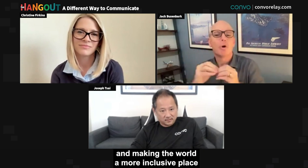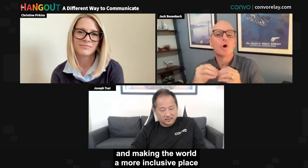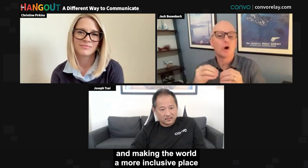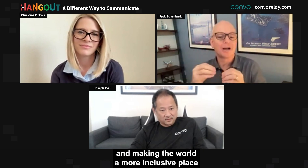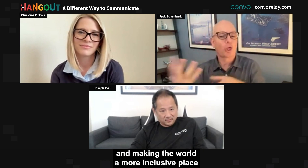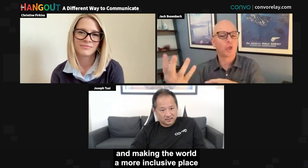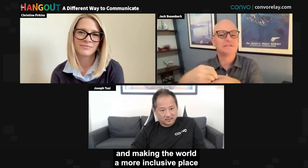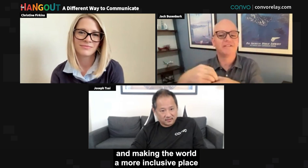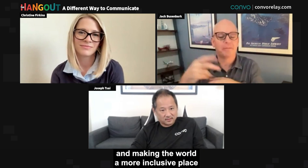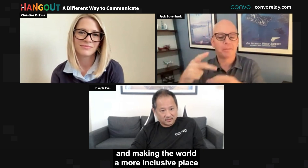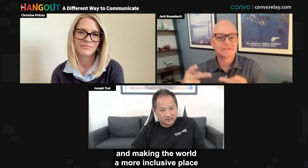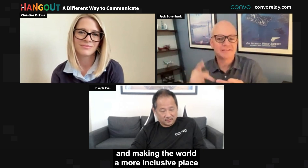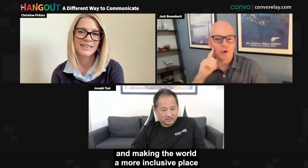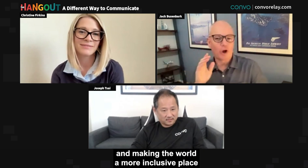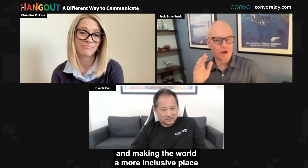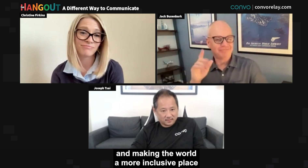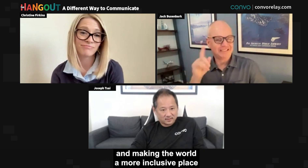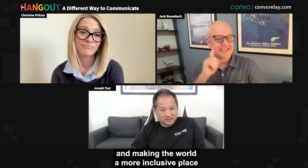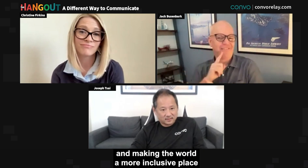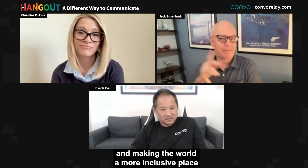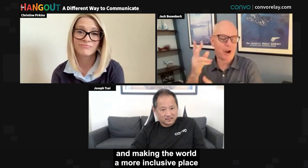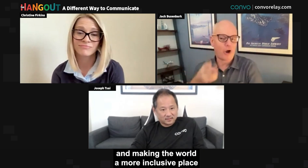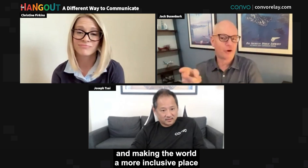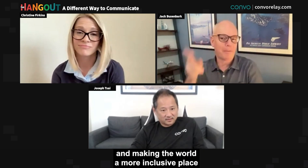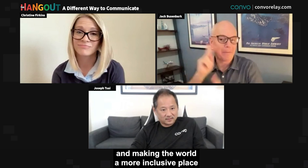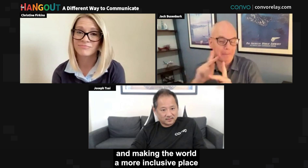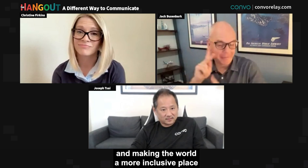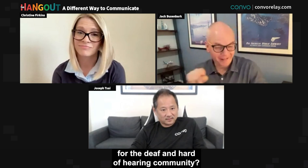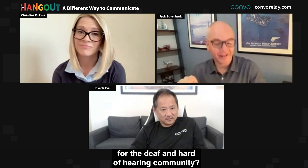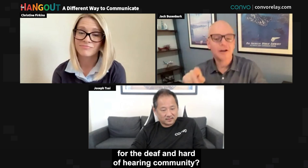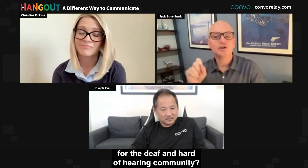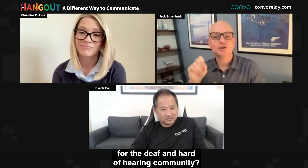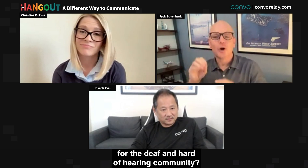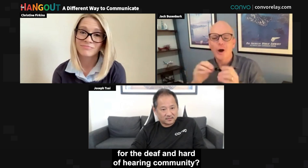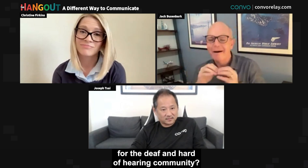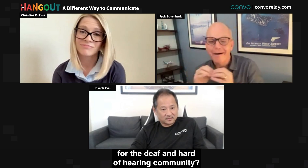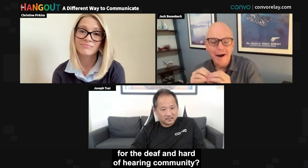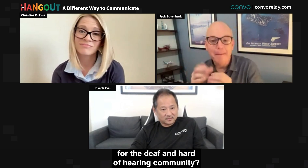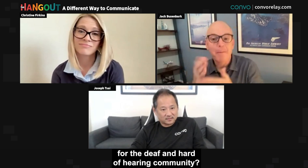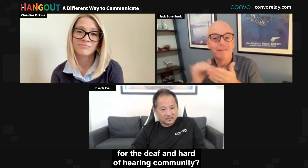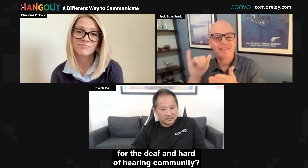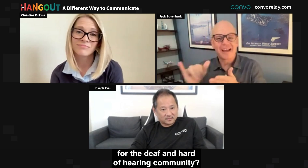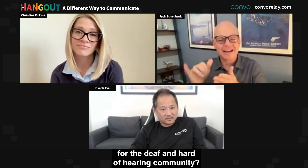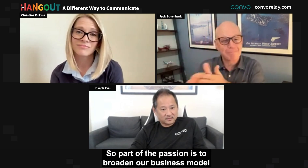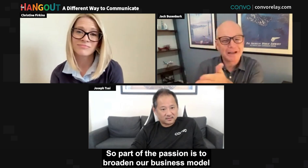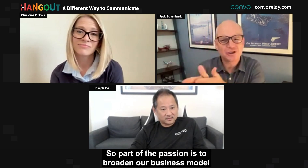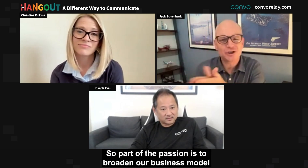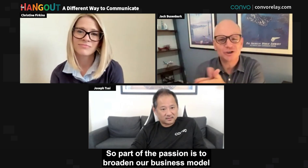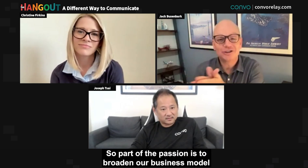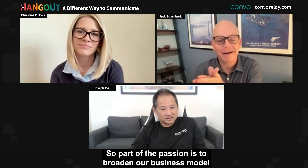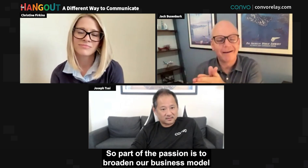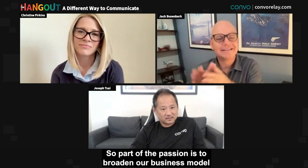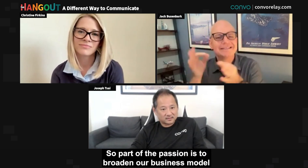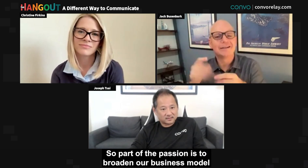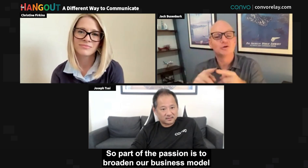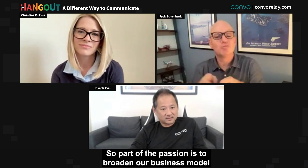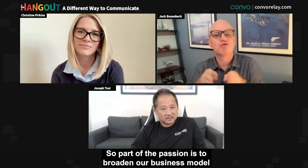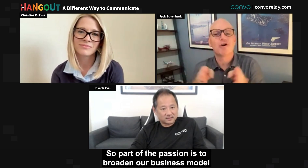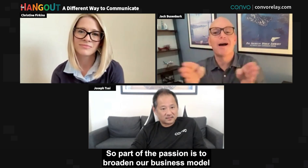making the world a more inclusive place for the deaf and hard of hearing community. So part of what we